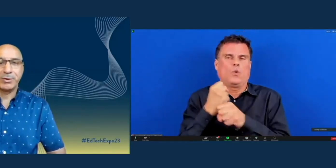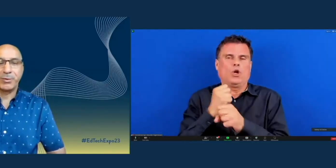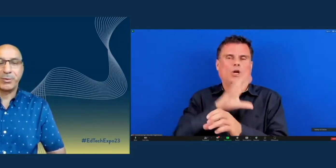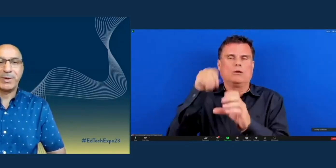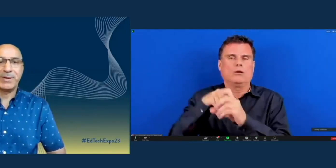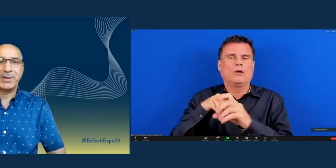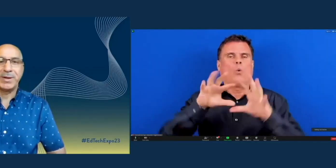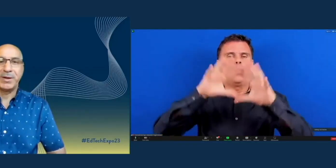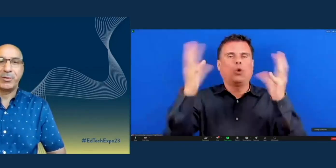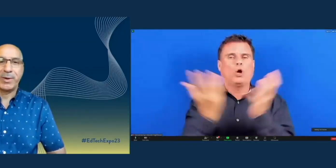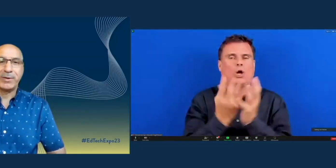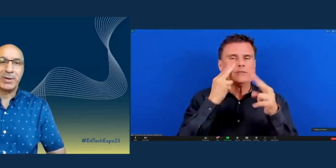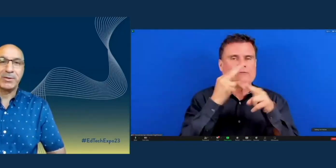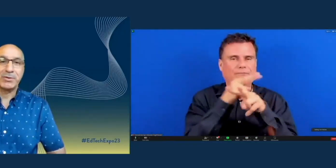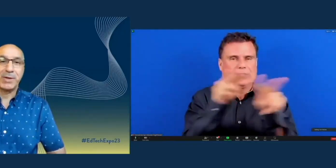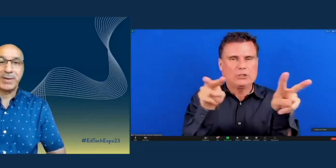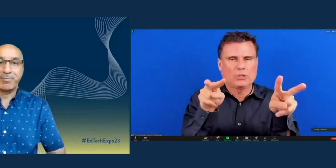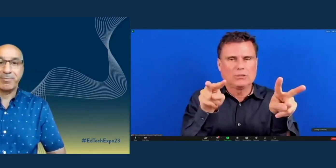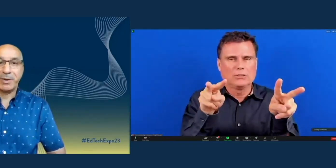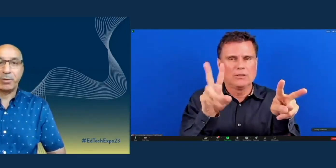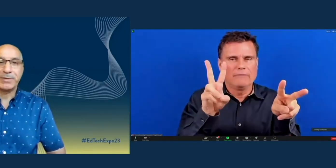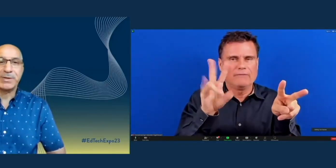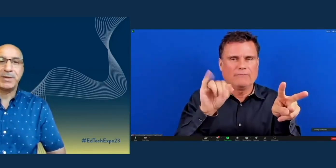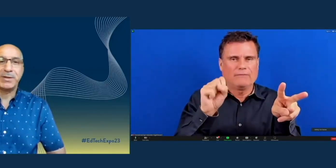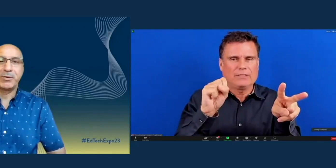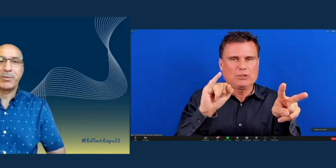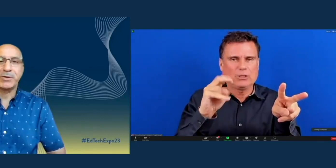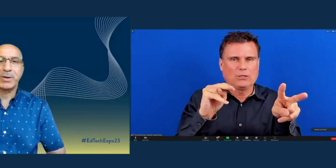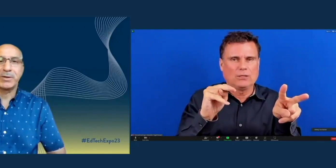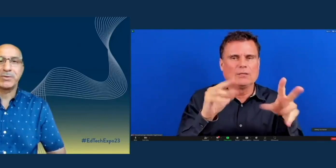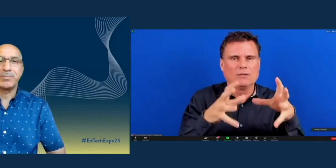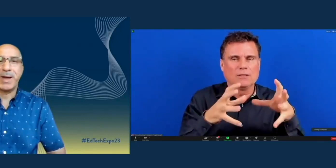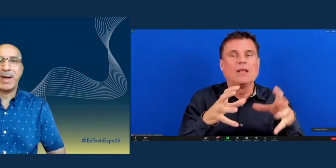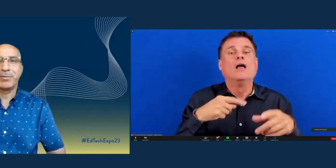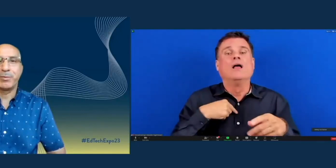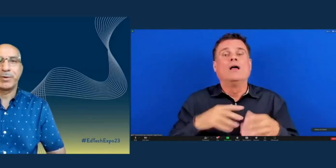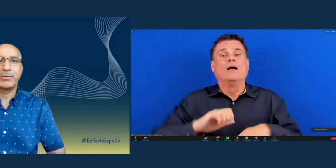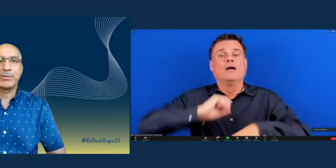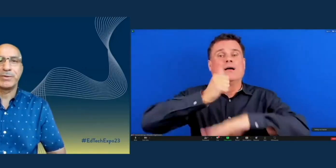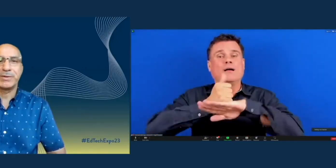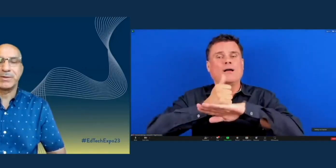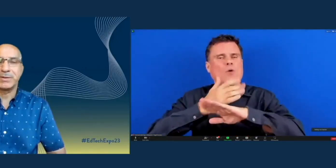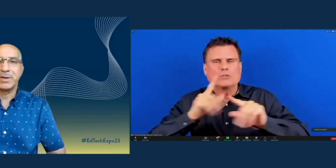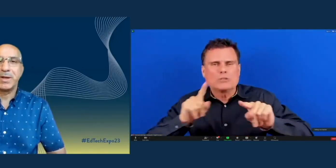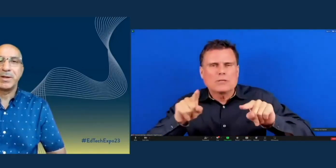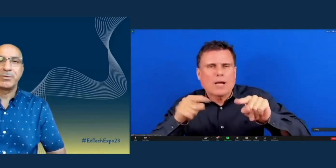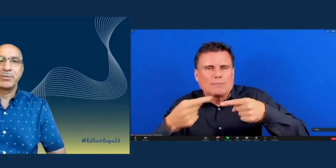All Children Reading Grand Challenge and have been overseeing the Grand Challenge on behalf of World Vision since